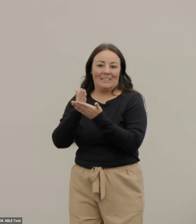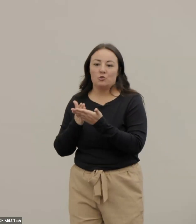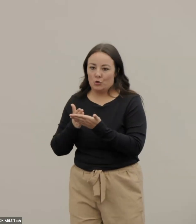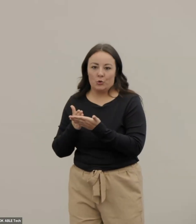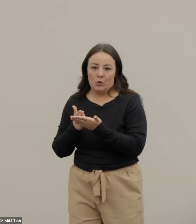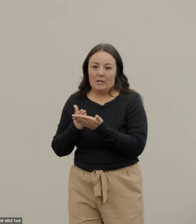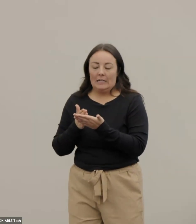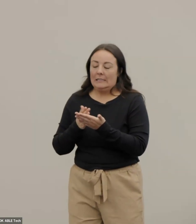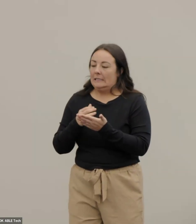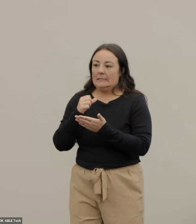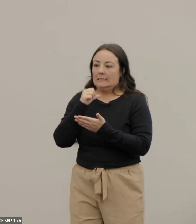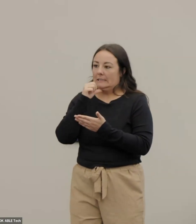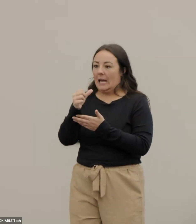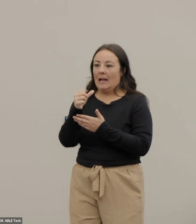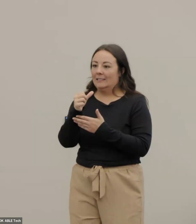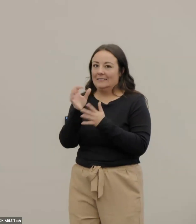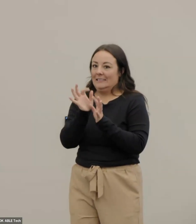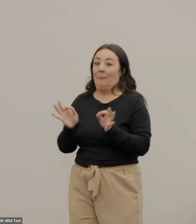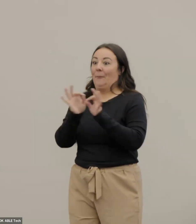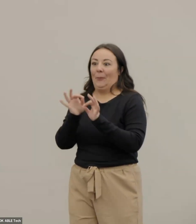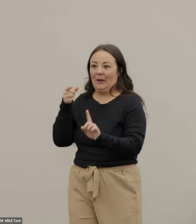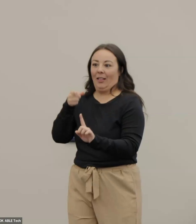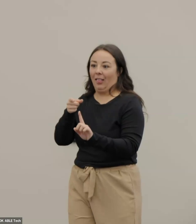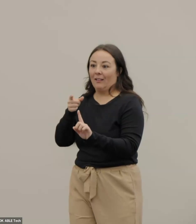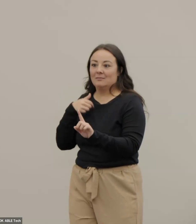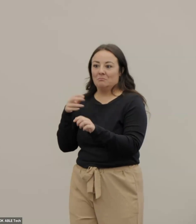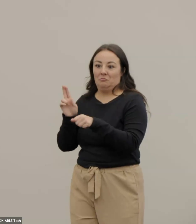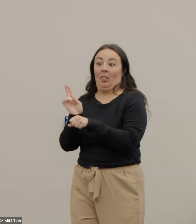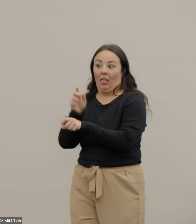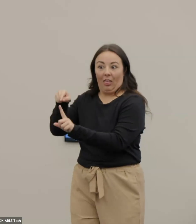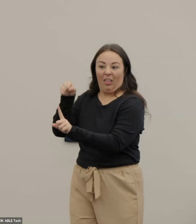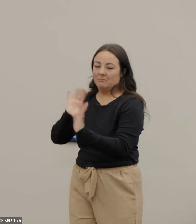the silver bullet, if you will.